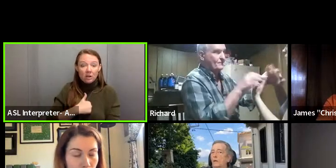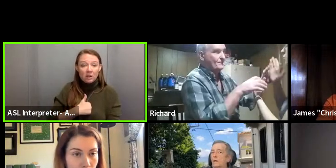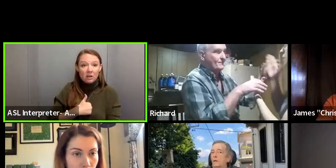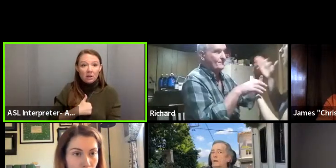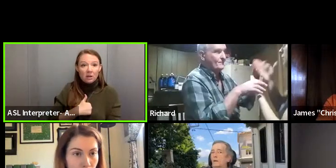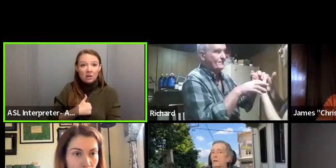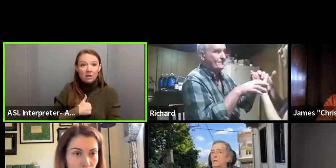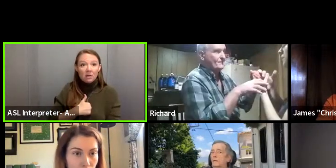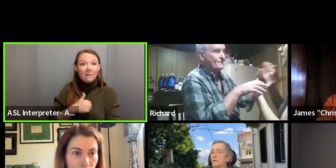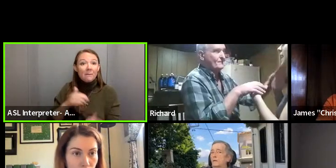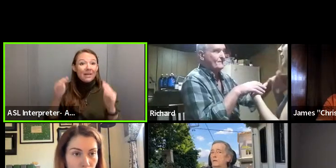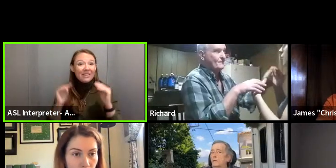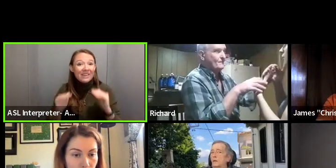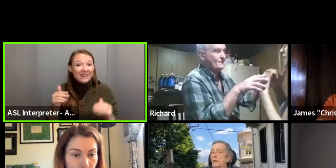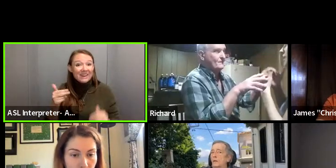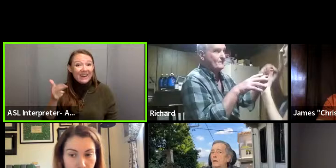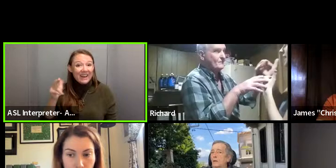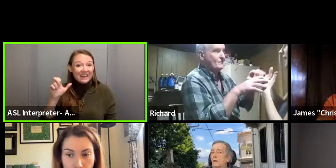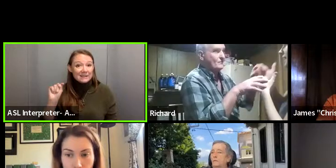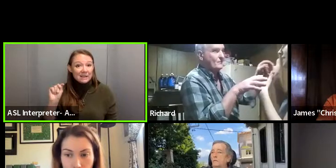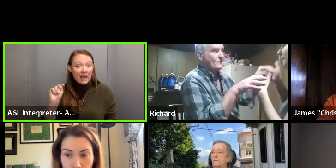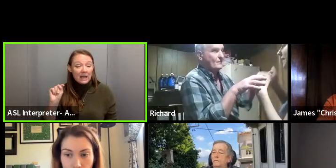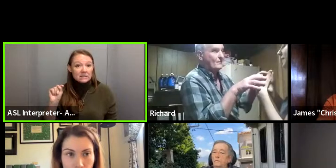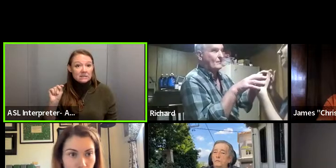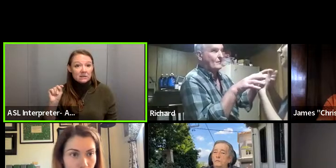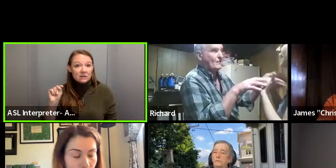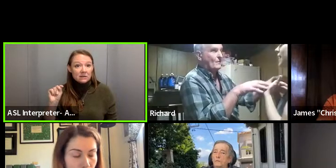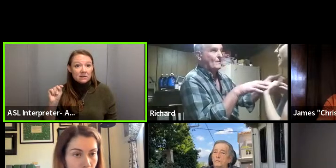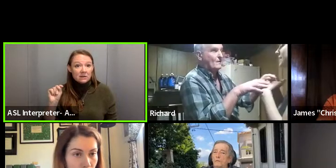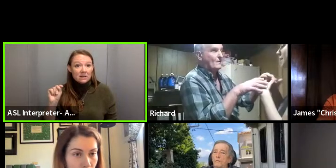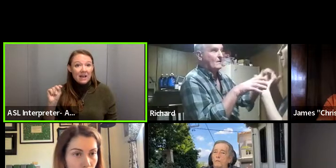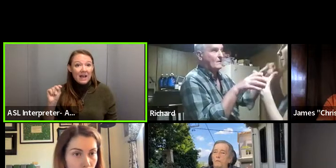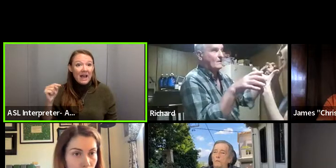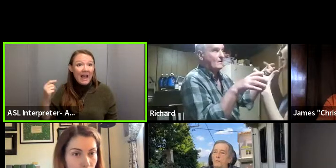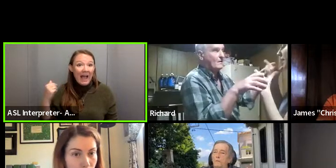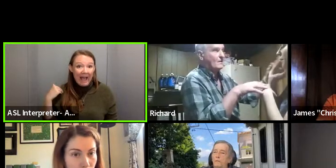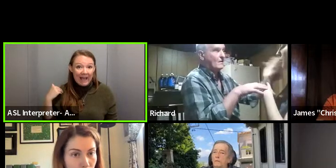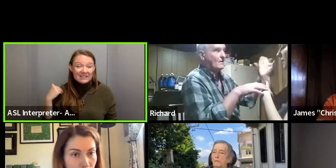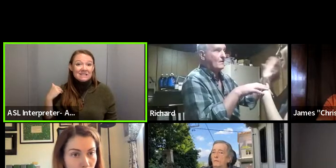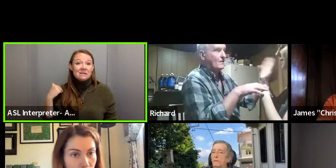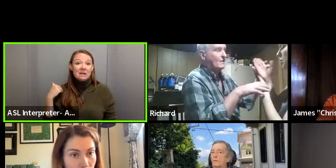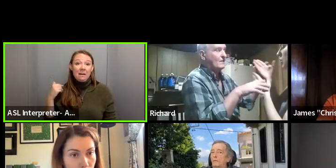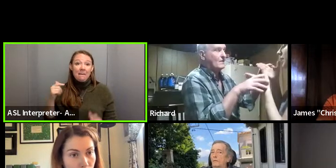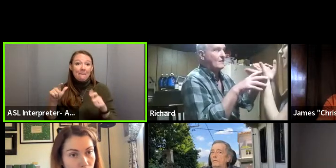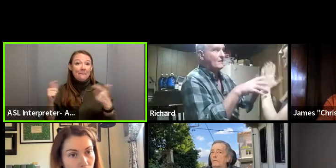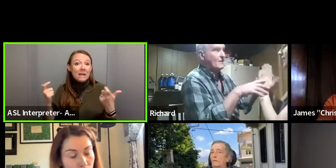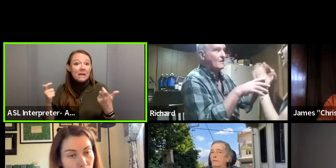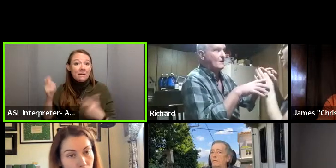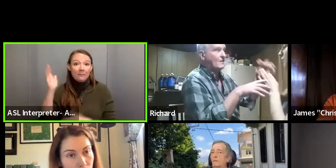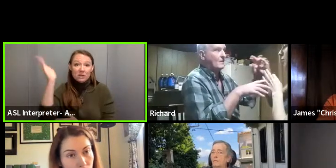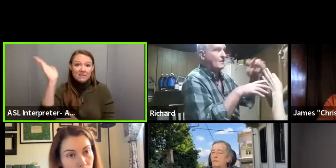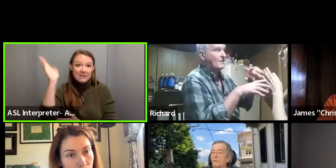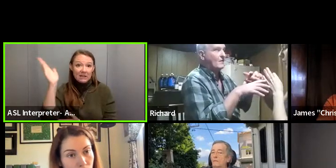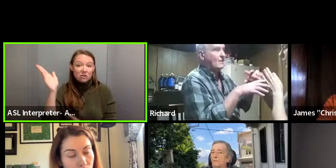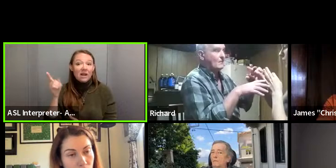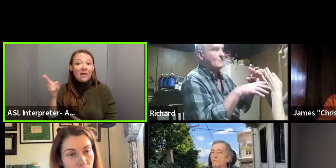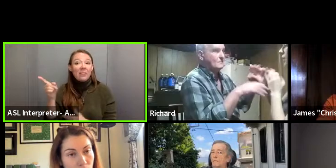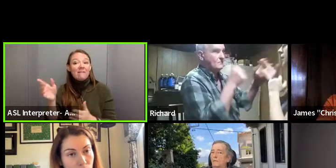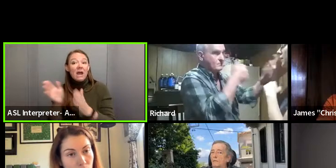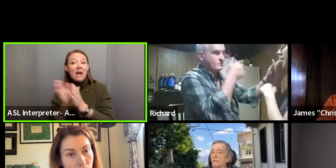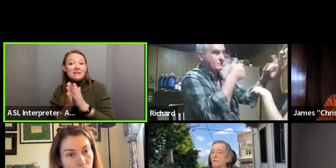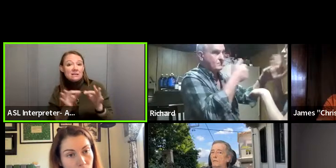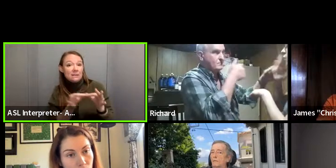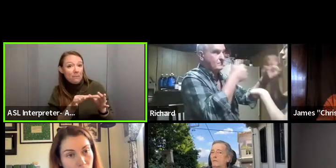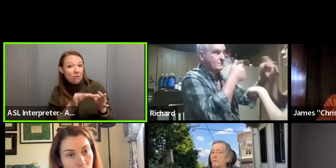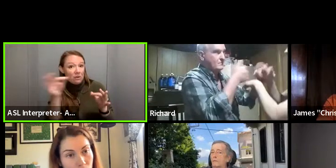our next guest kind of has a pretty robust presentation. And so they've actually asked to push it back. So we can continue